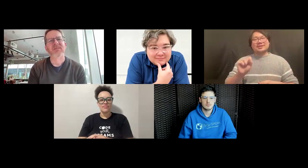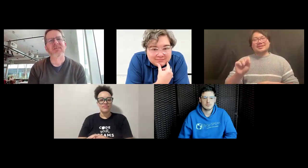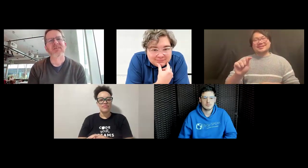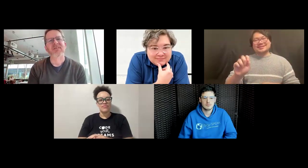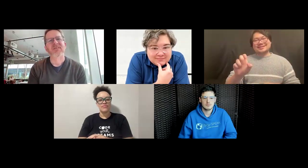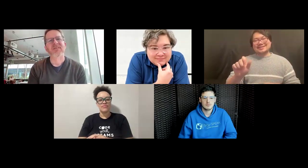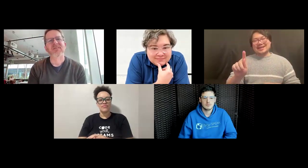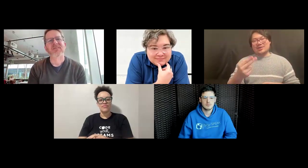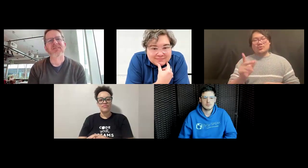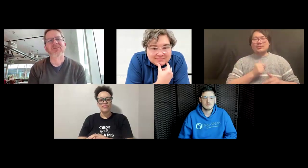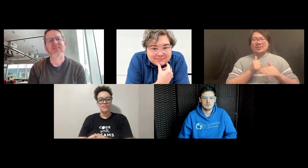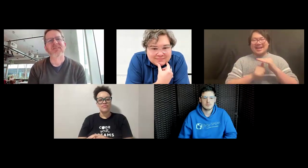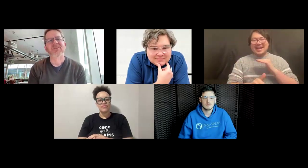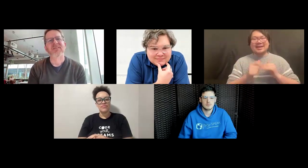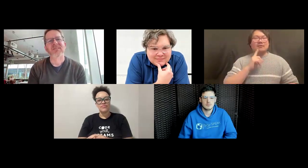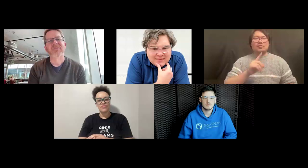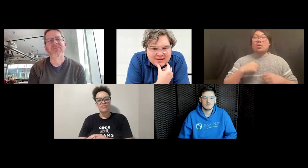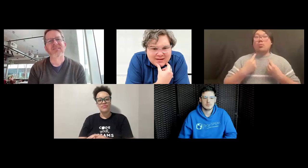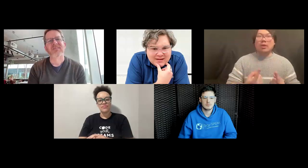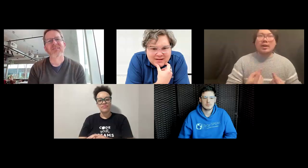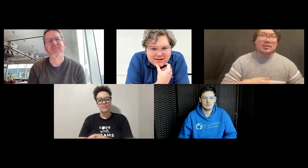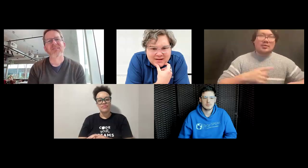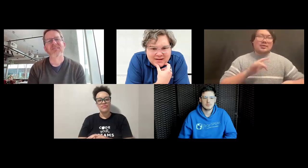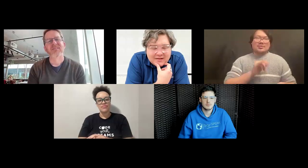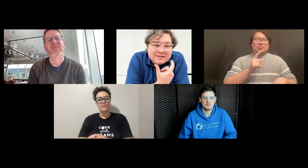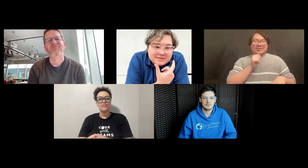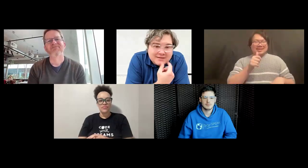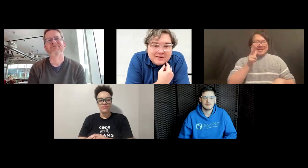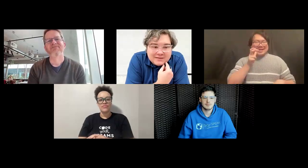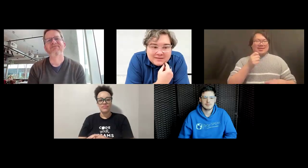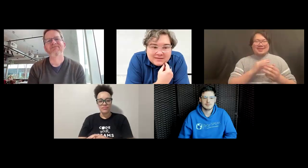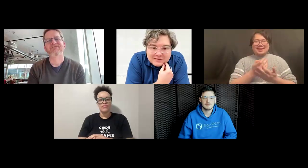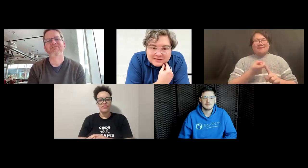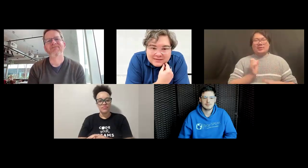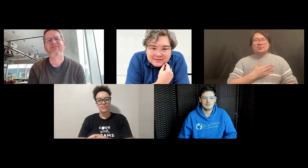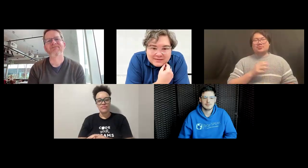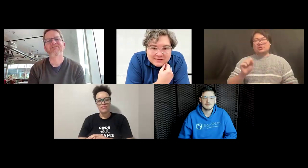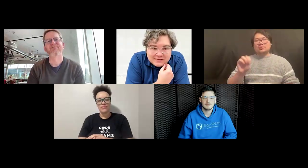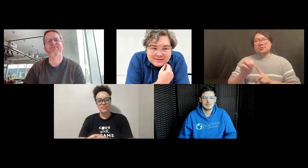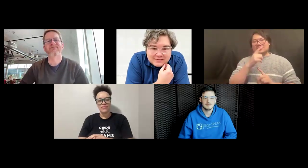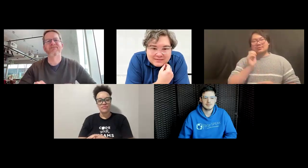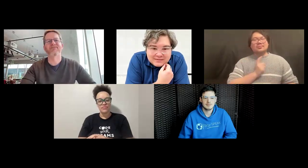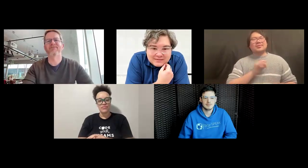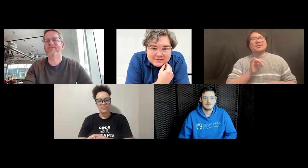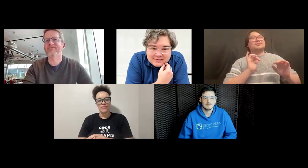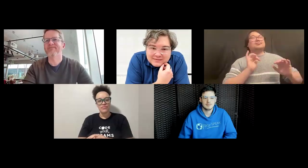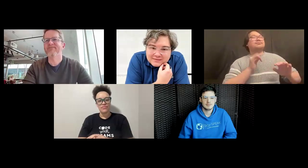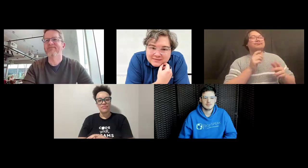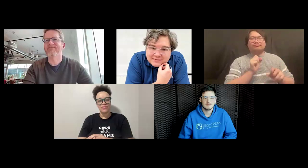about recognizing and trying to be humble as well as we move forward. And so you'll hear